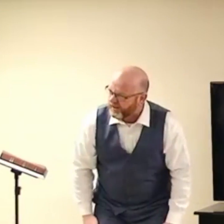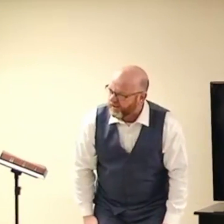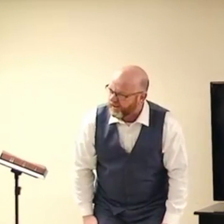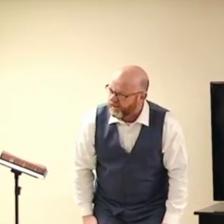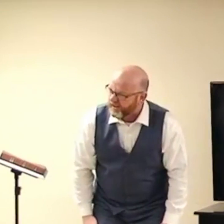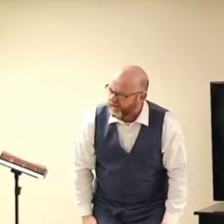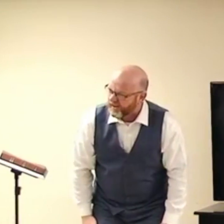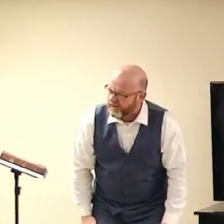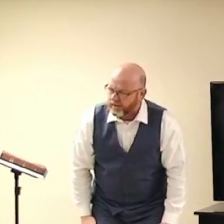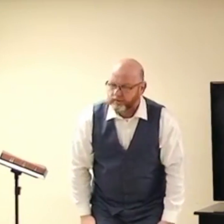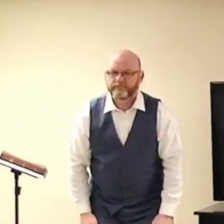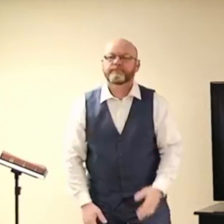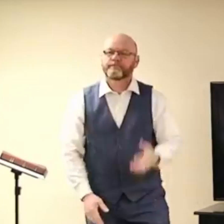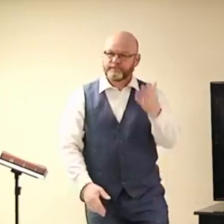How would that, can you imagine that?